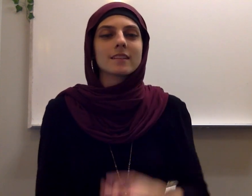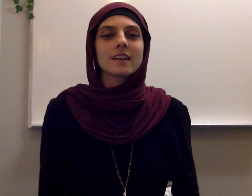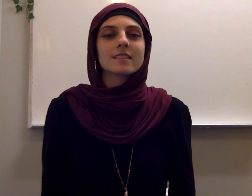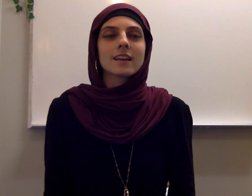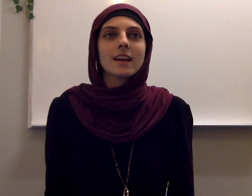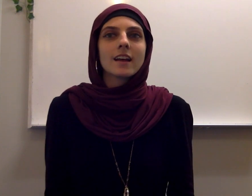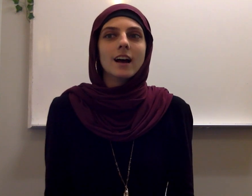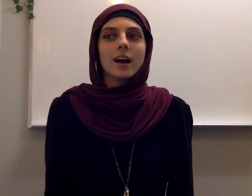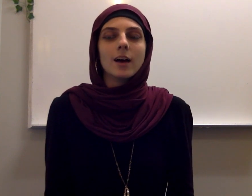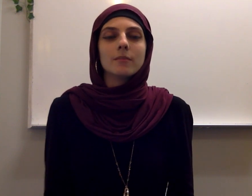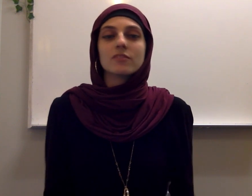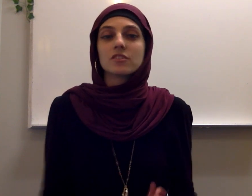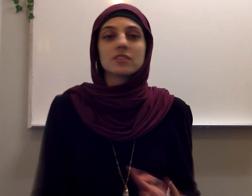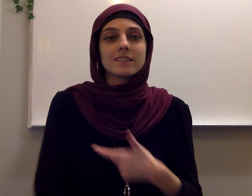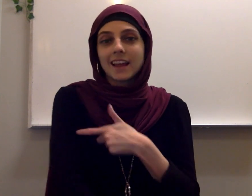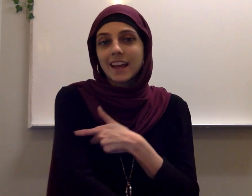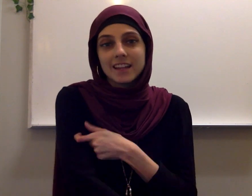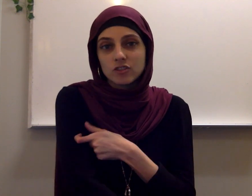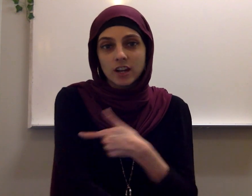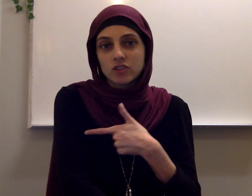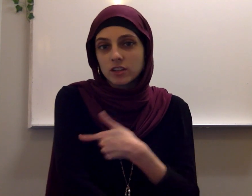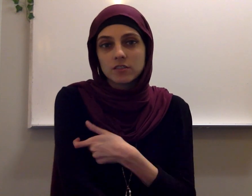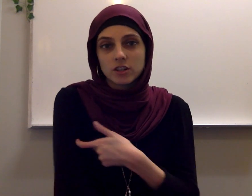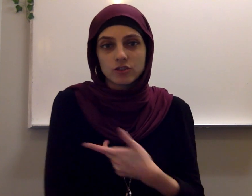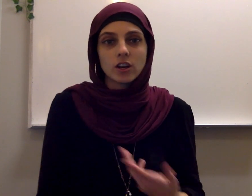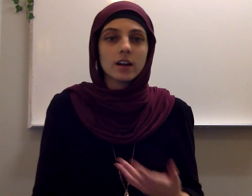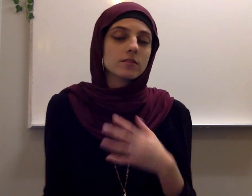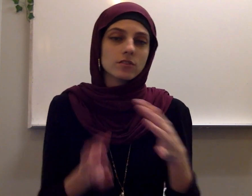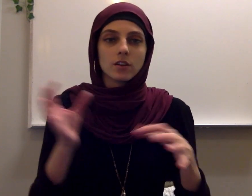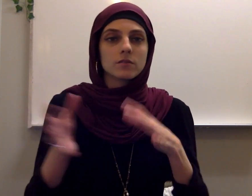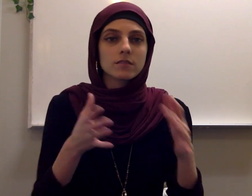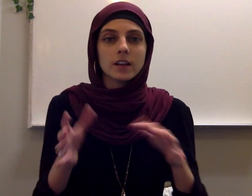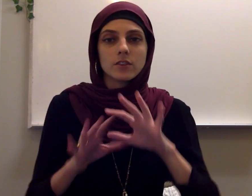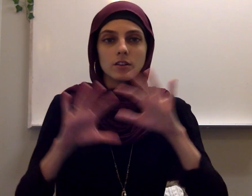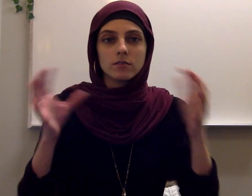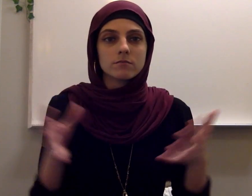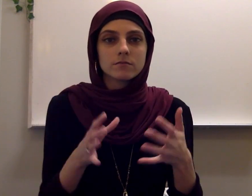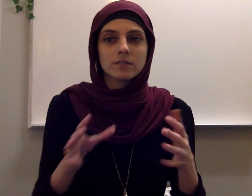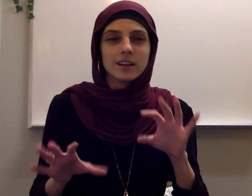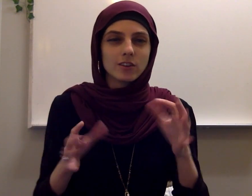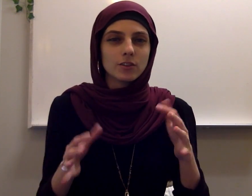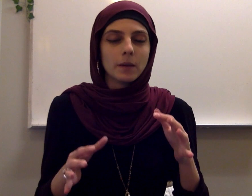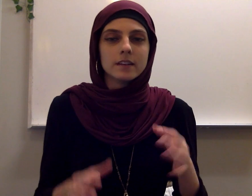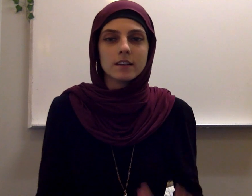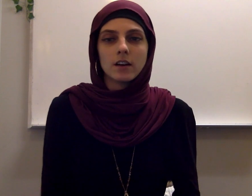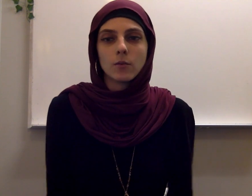sense. Versus like an injection or a shot. So it's all dependent on what